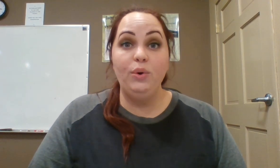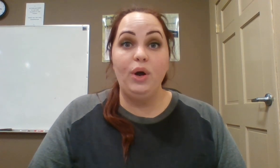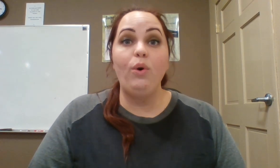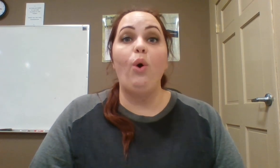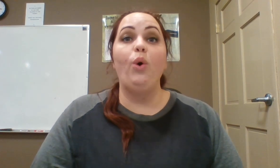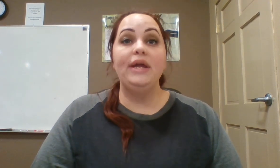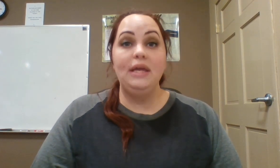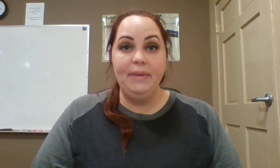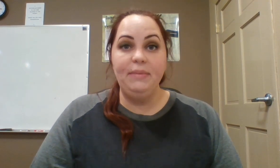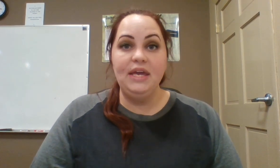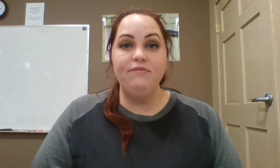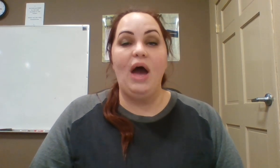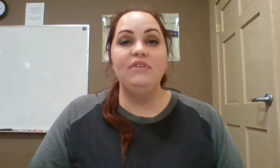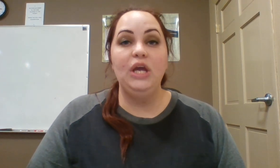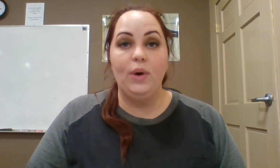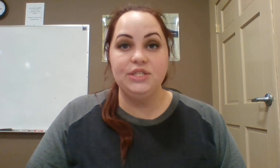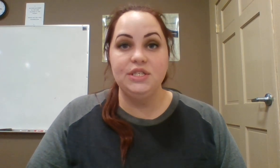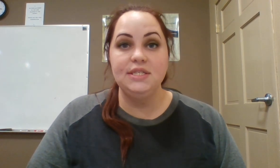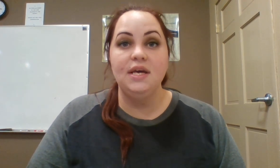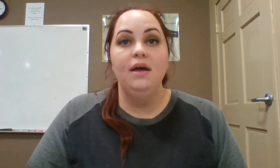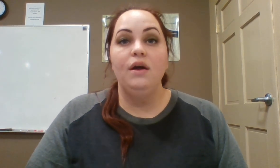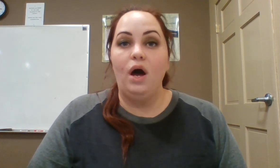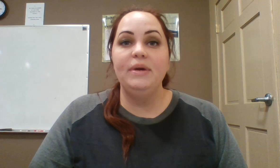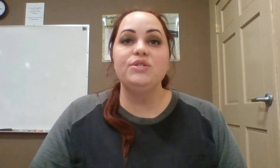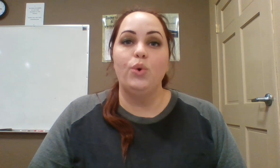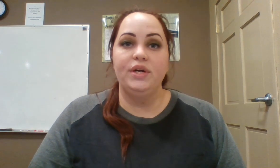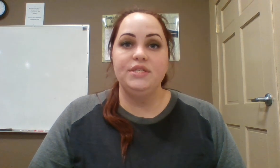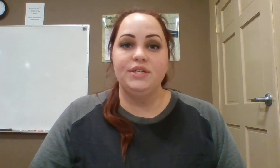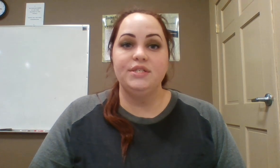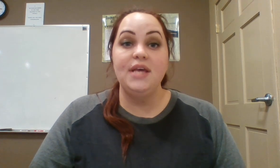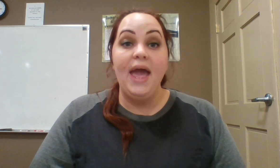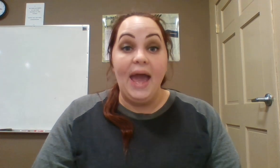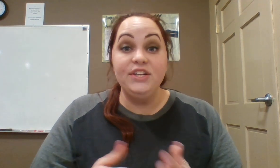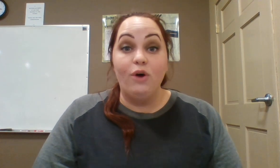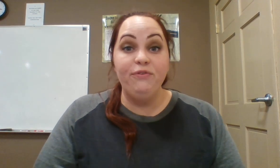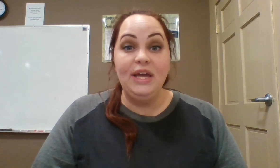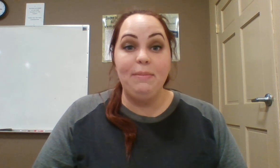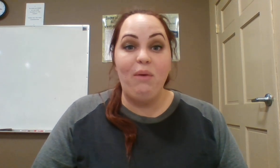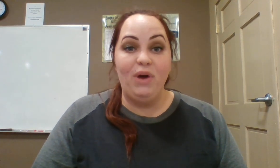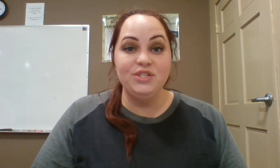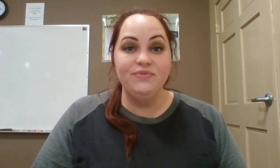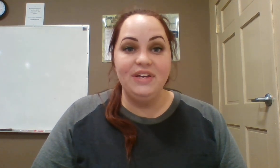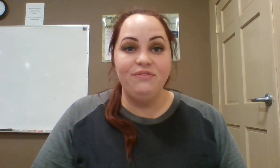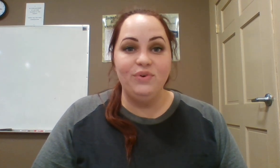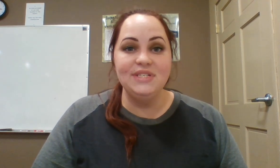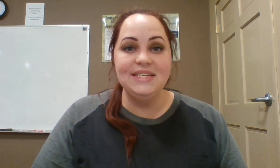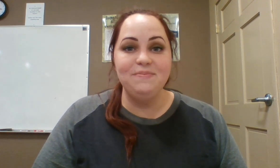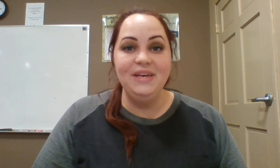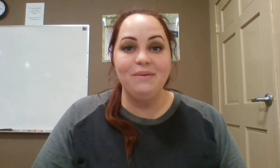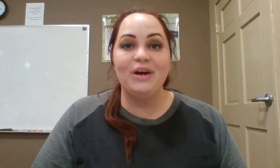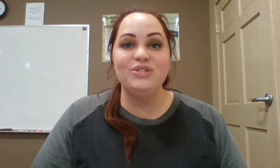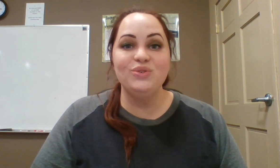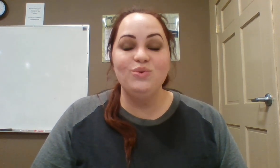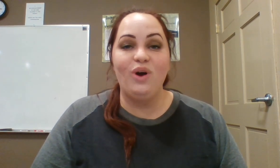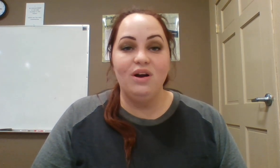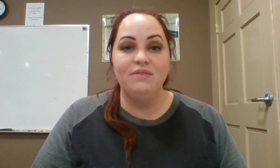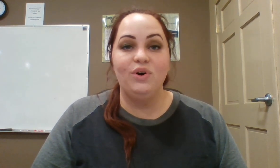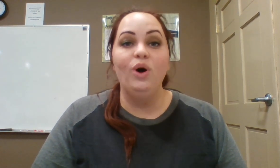Edmodo or email me if you have any questions, comments, or concerns. And don't forget about March 5th, 4 to 6 p.m., our school carnival.